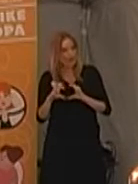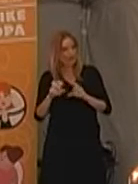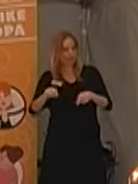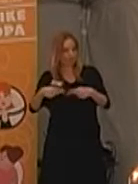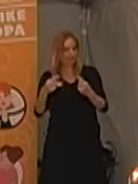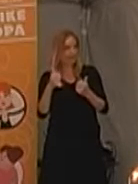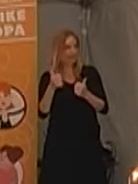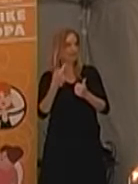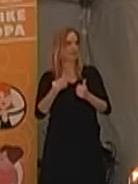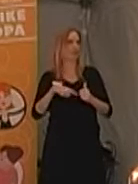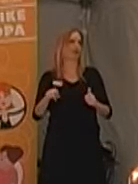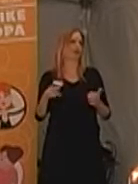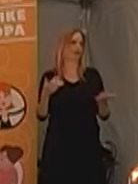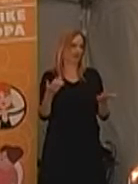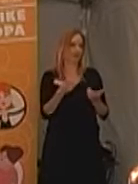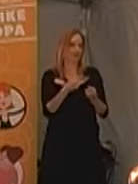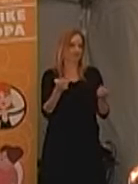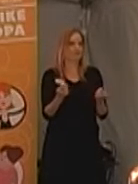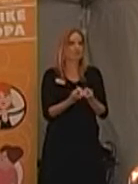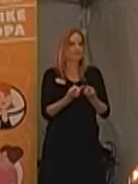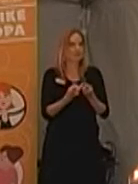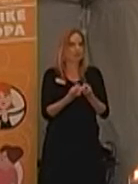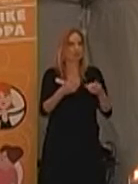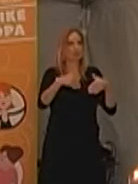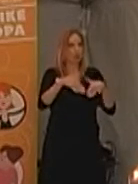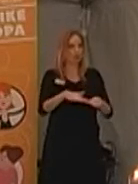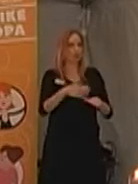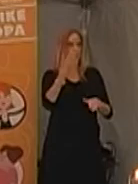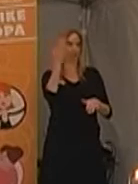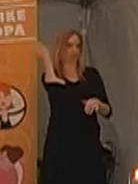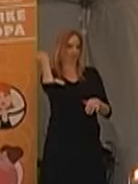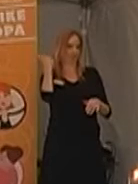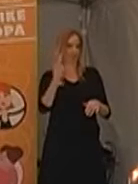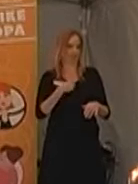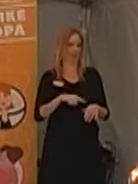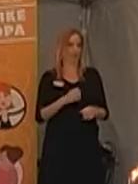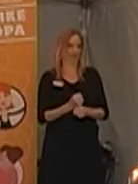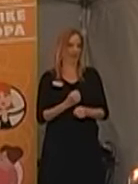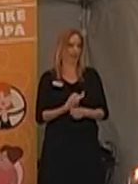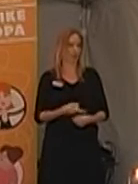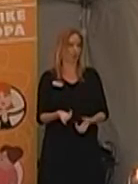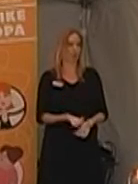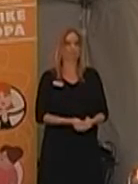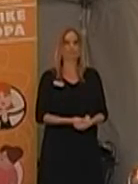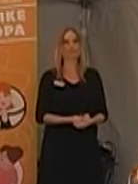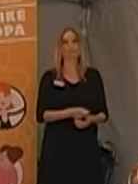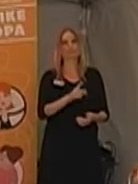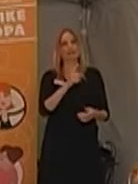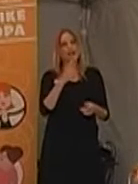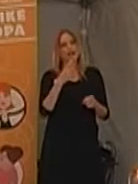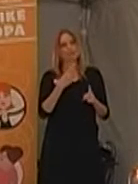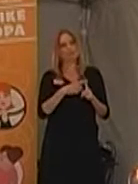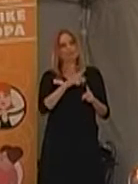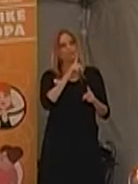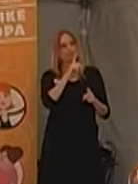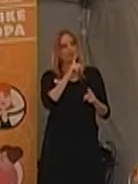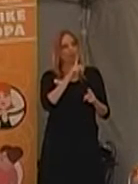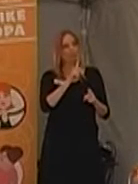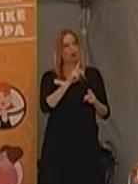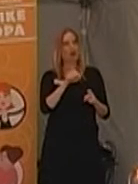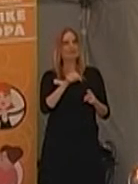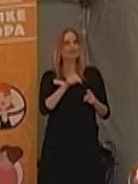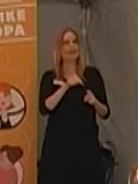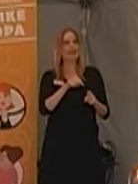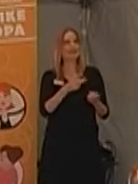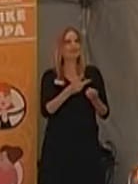promote equality. So these have been decisions that have been made. And also, I guess, as you alluded to, that it's not something that people are just